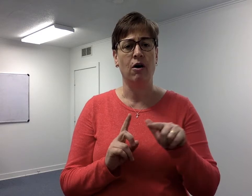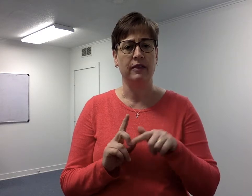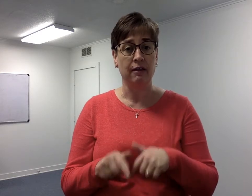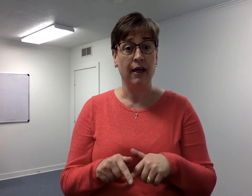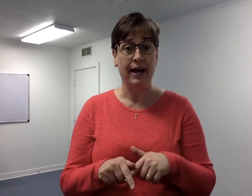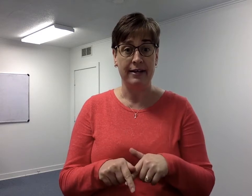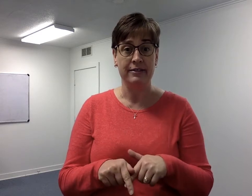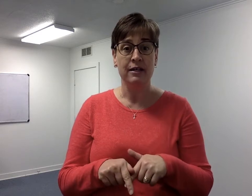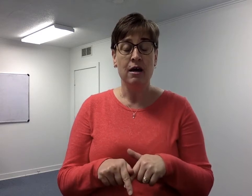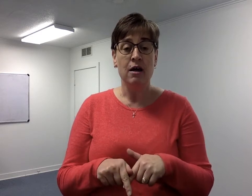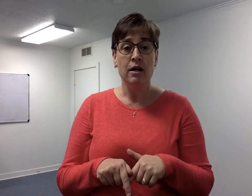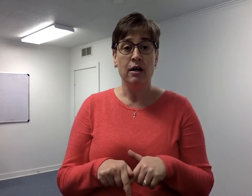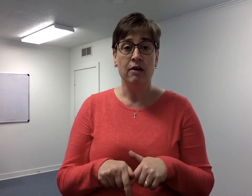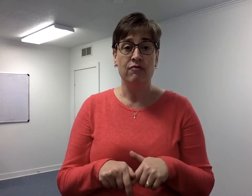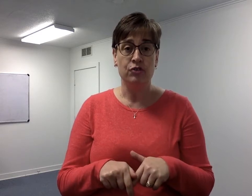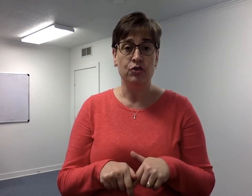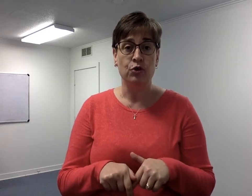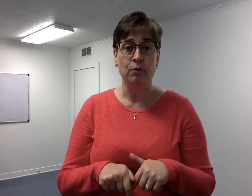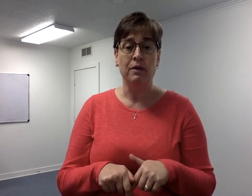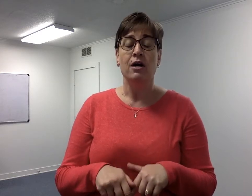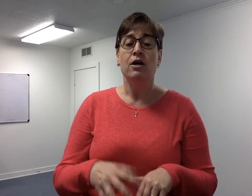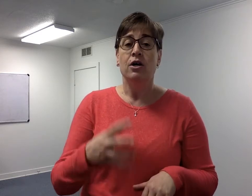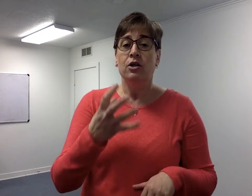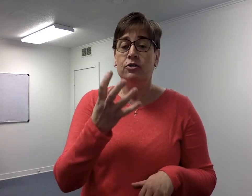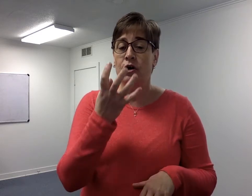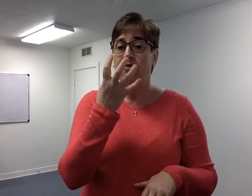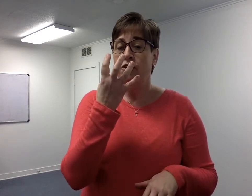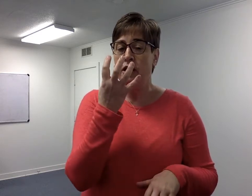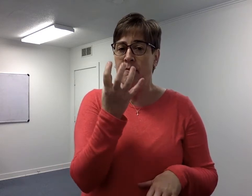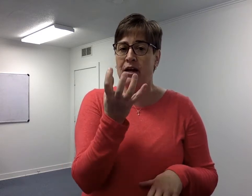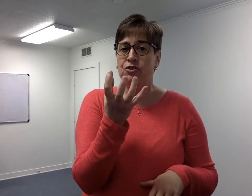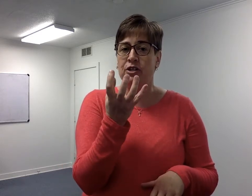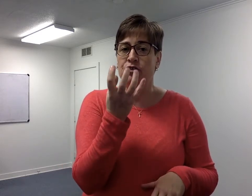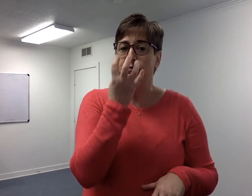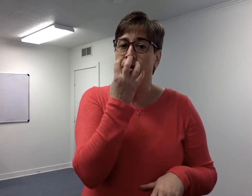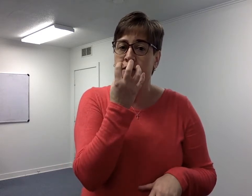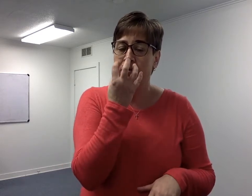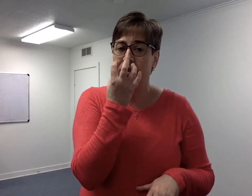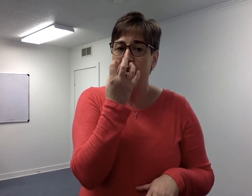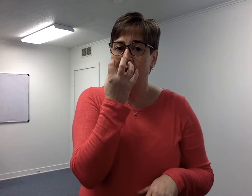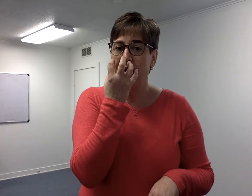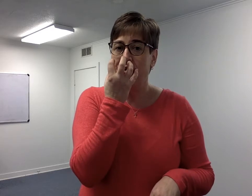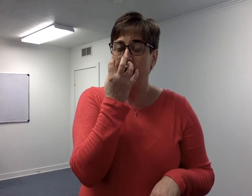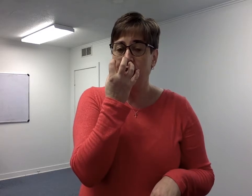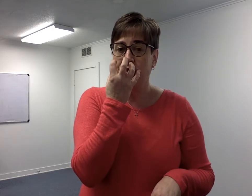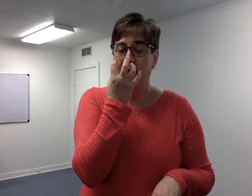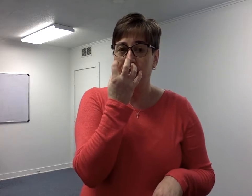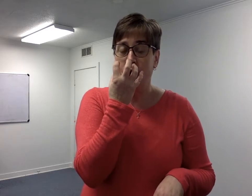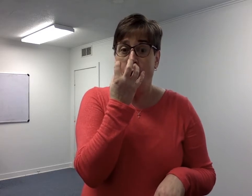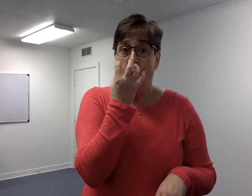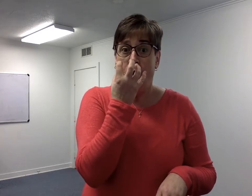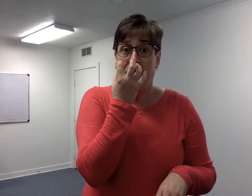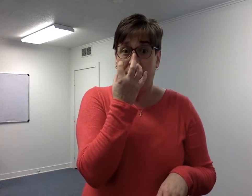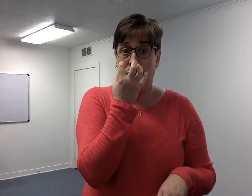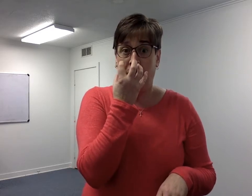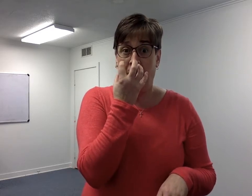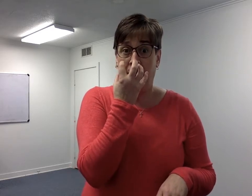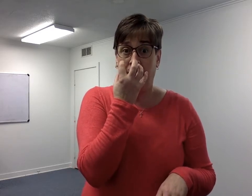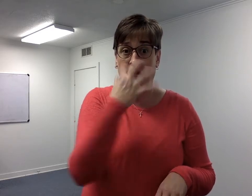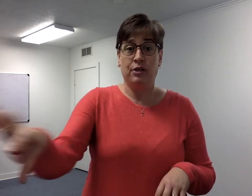the class for Zoom. So if you can imagine that you've put something in your mouth and you've realized, oh, that's really hot, and you